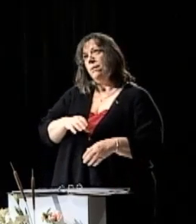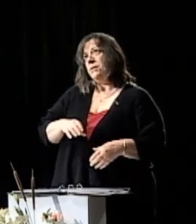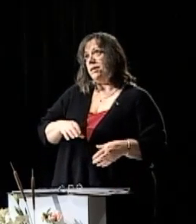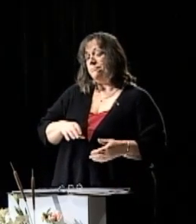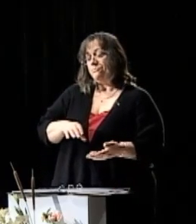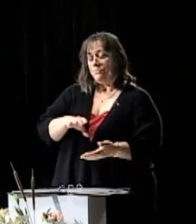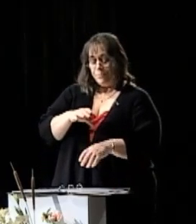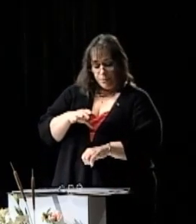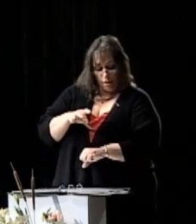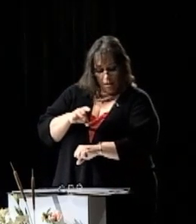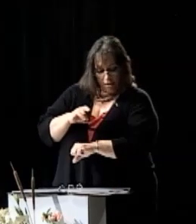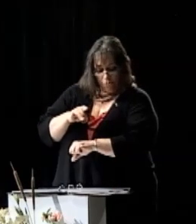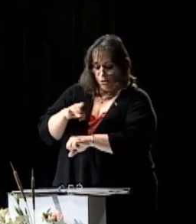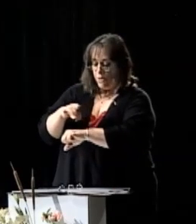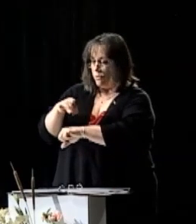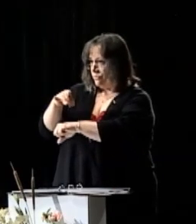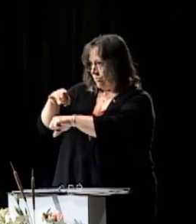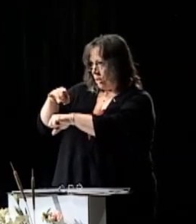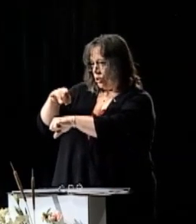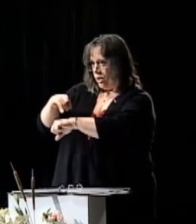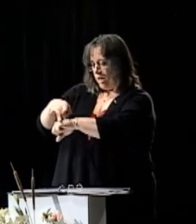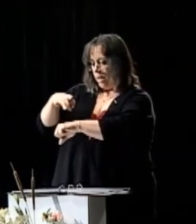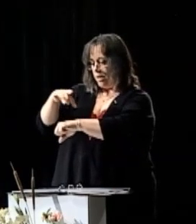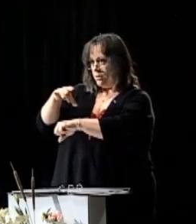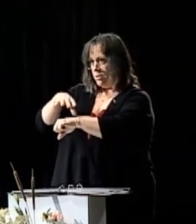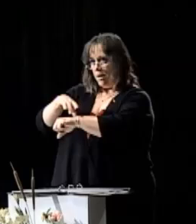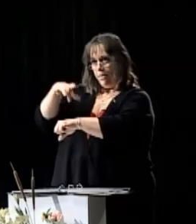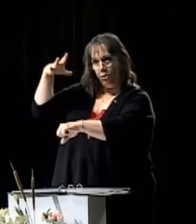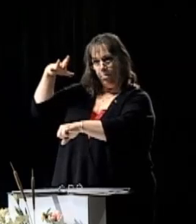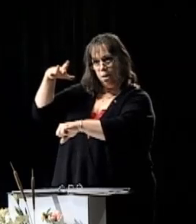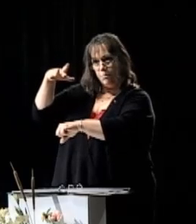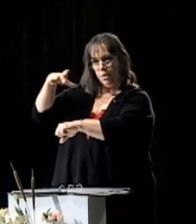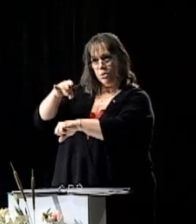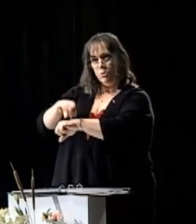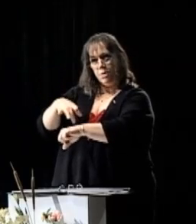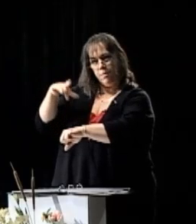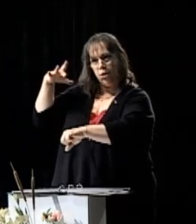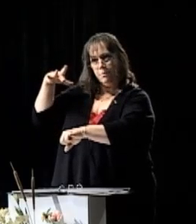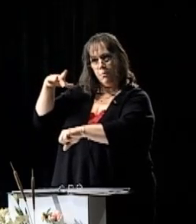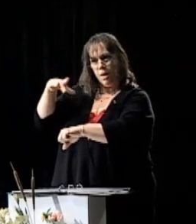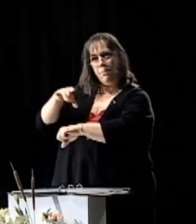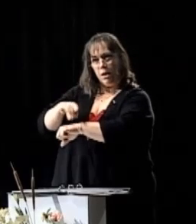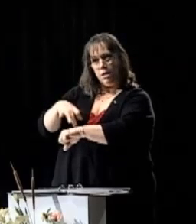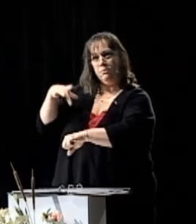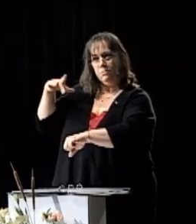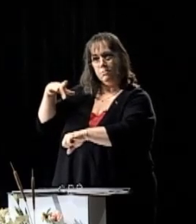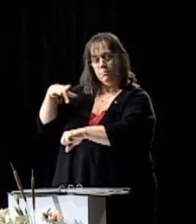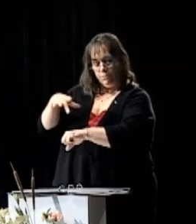Pumpkin is you flick your hand and then you make it big. So it's like a melon.